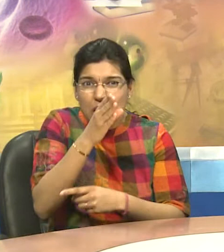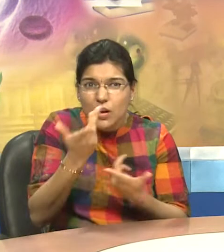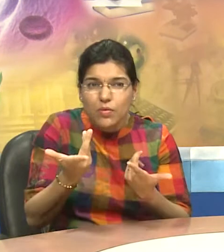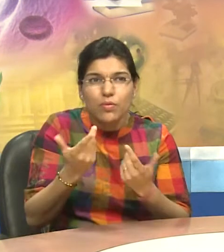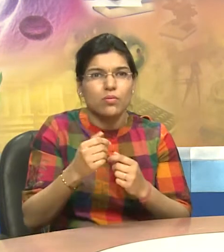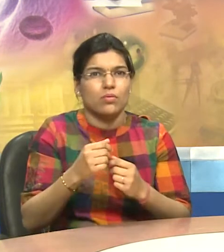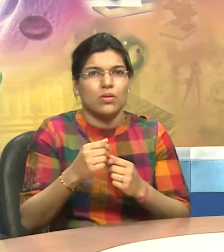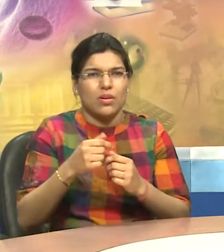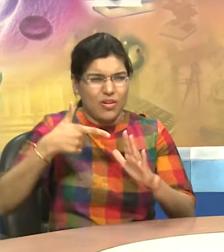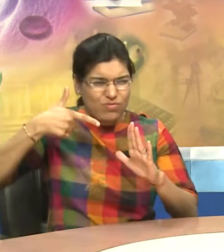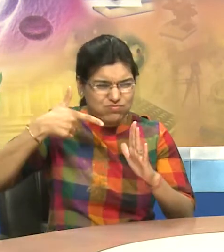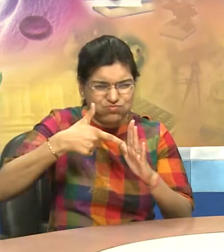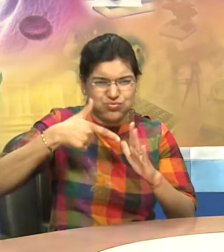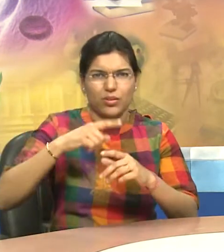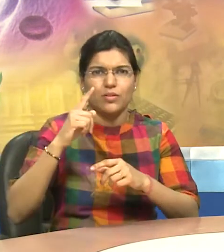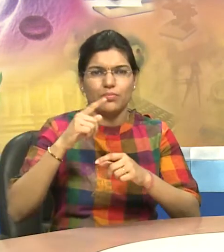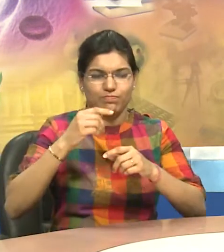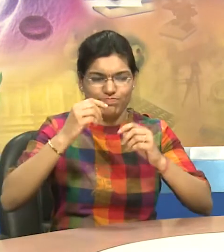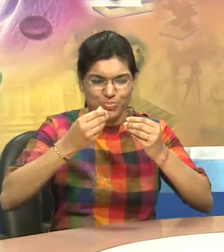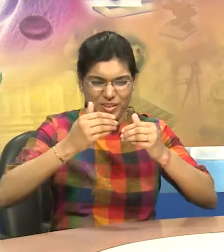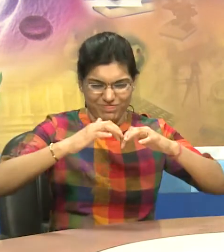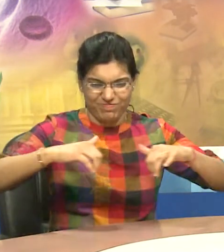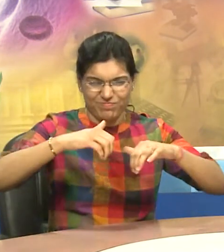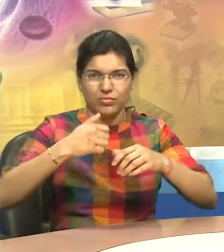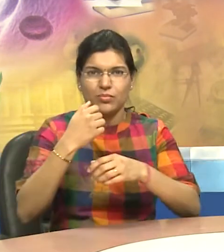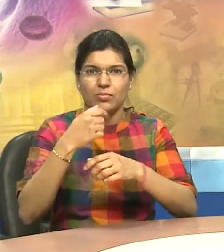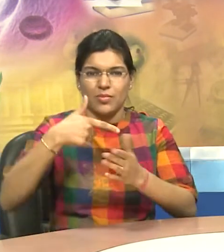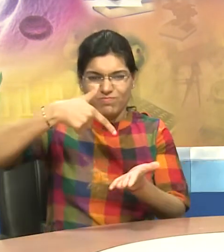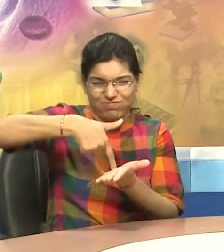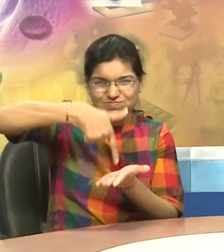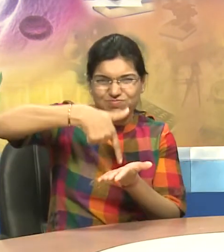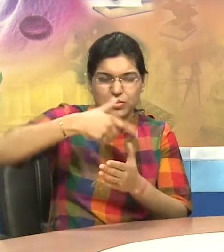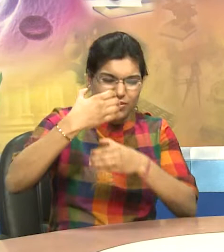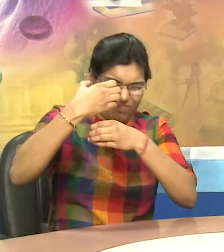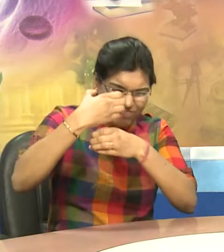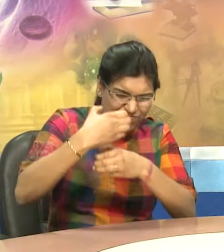there are different kind of sounds. The sound of plane, the sound of